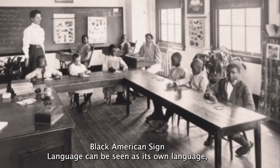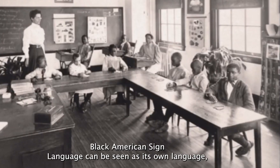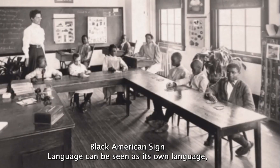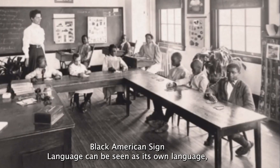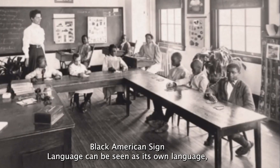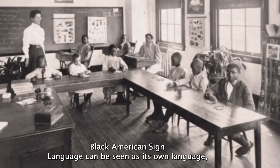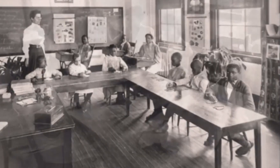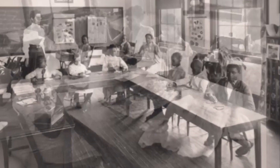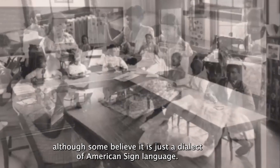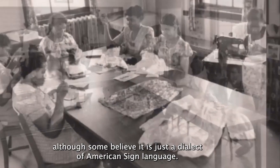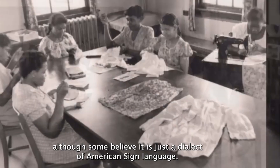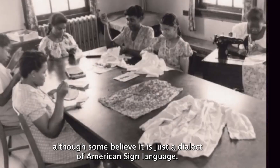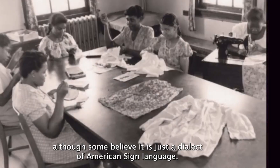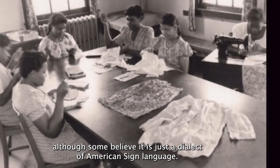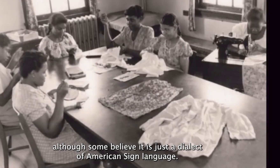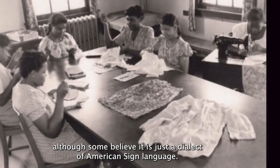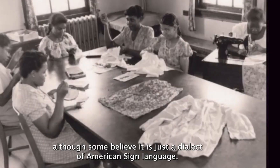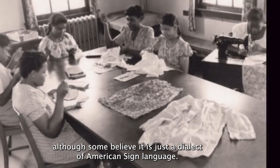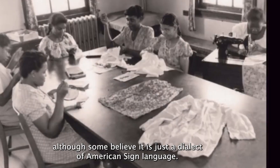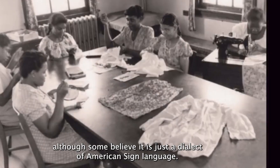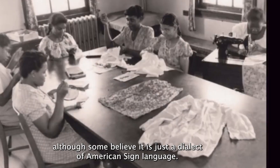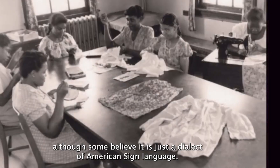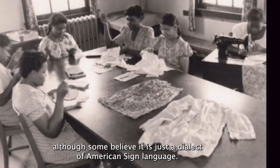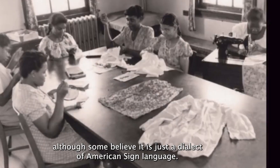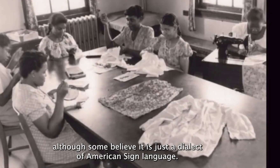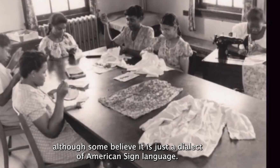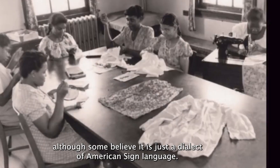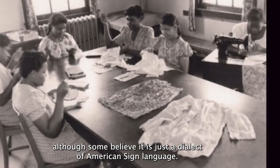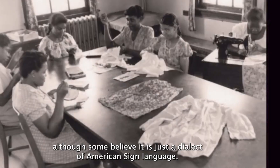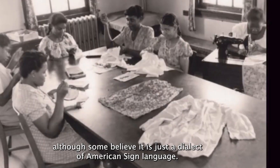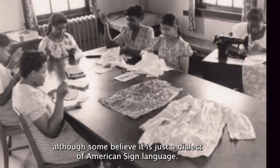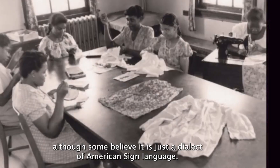own language, although some believe it is just a dialect of American Sign Language.